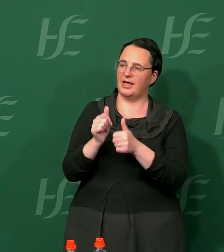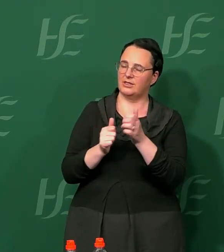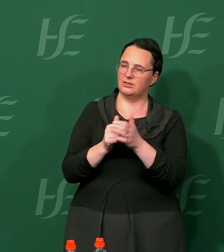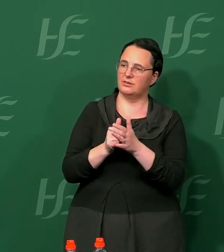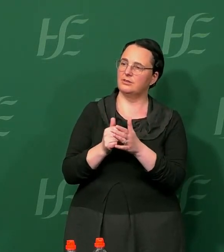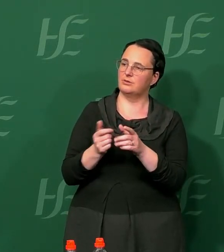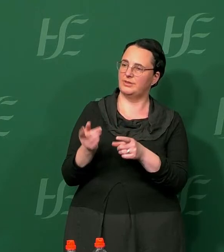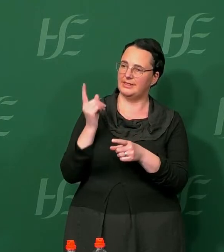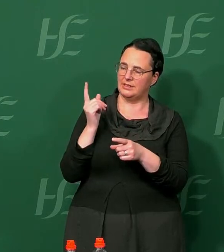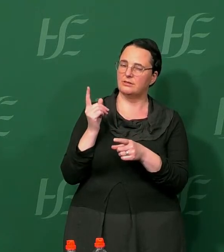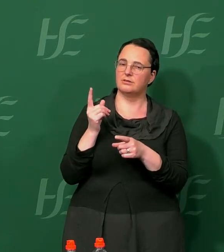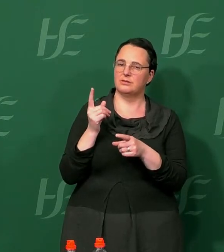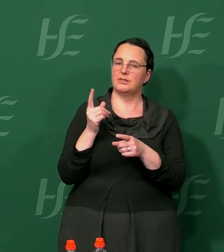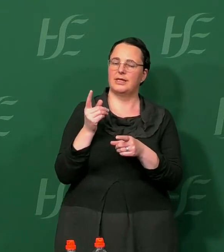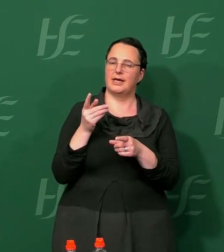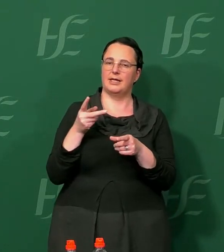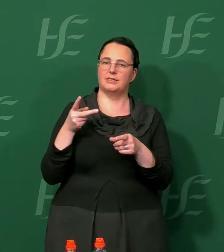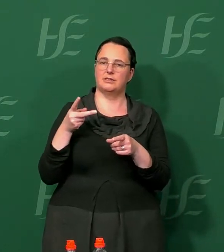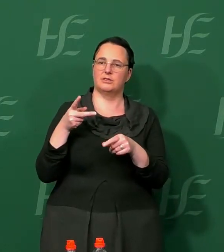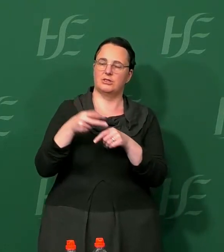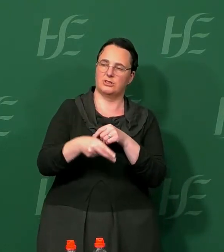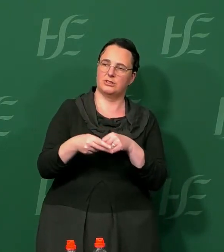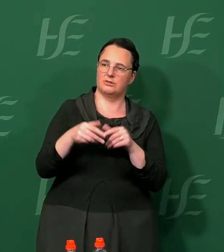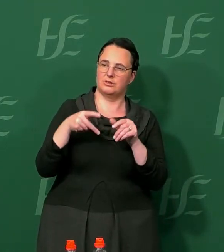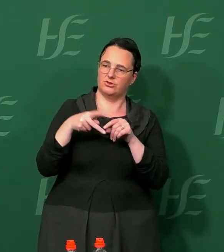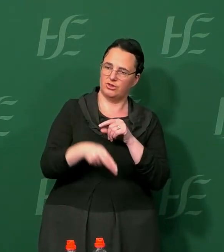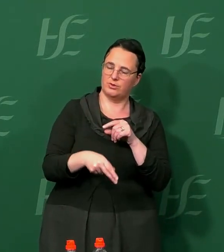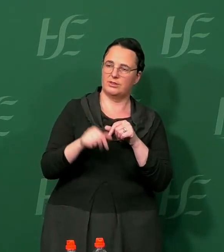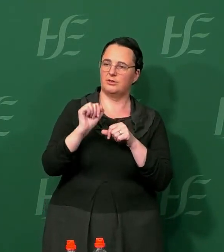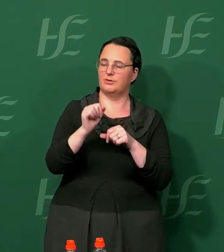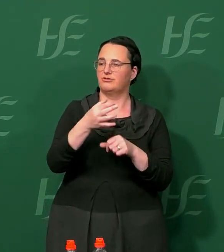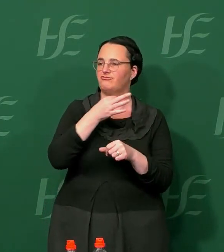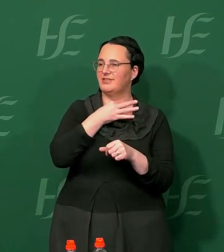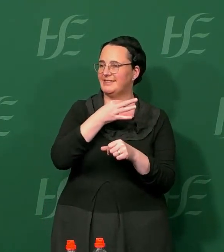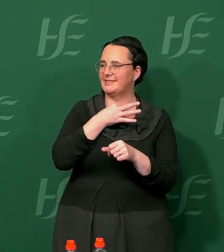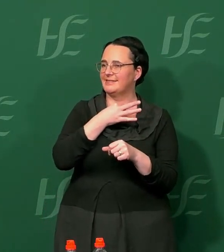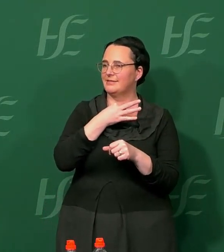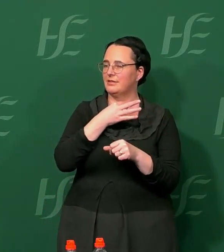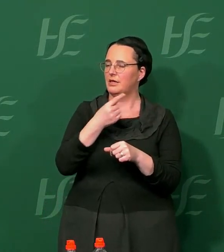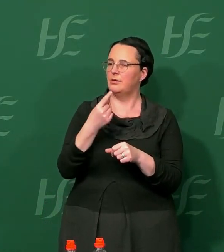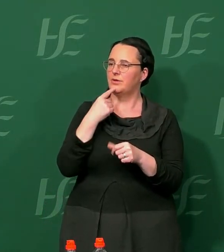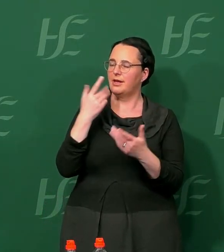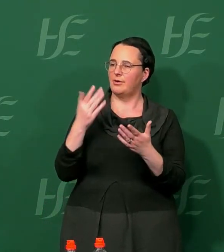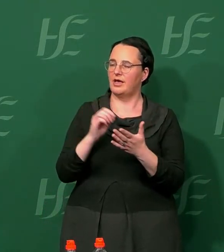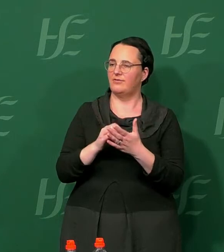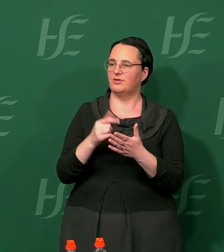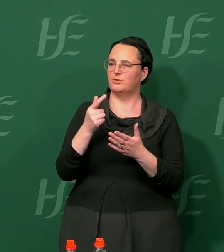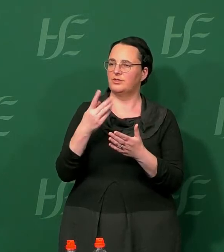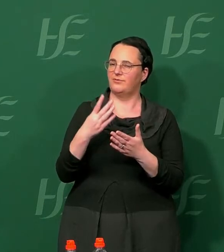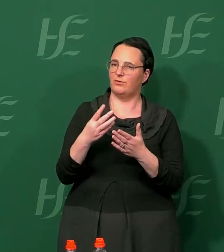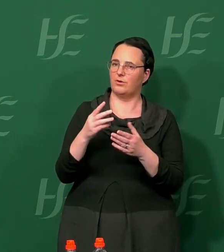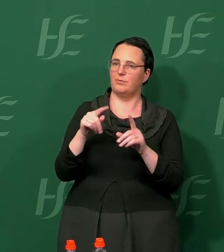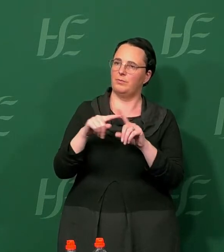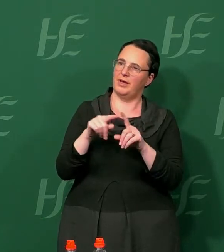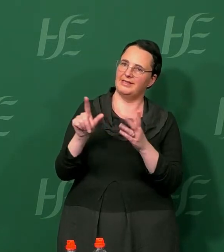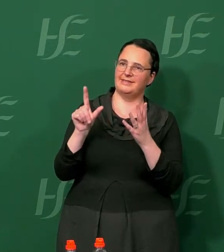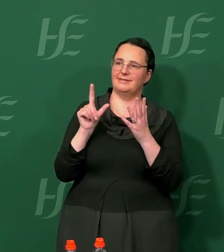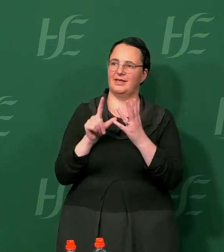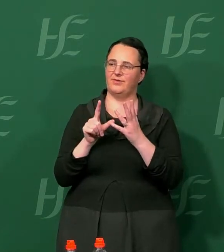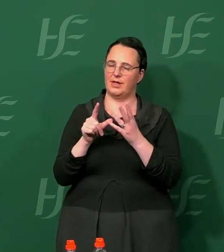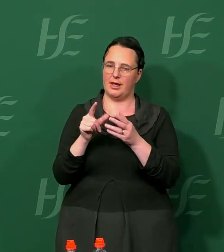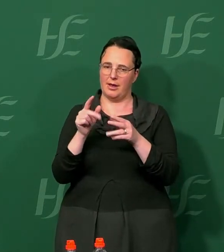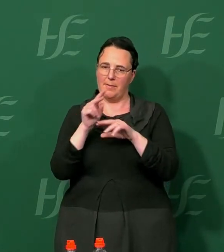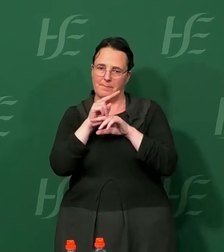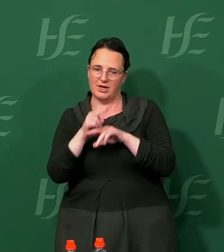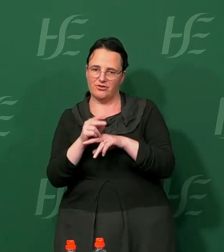cyber attack have mitigated some of those risks, but there is always a level of vulnerability. So we now have 24/7 monitoring of our